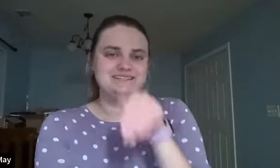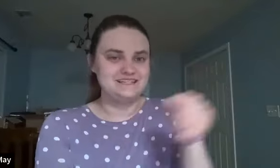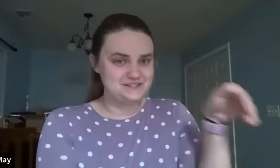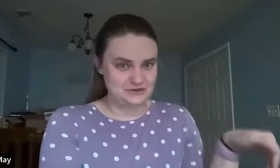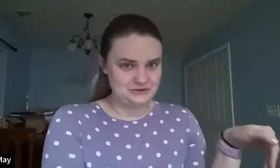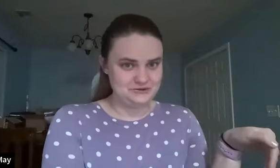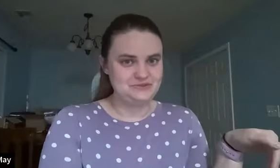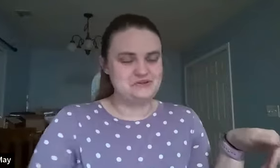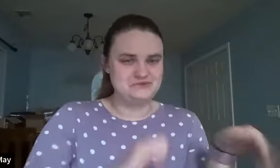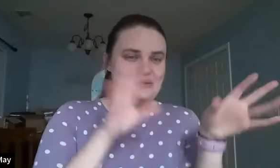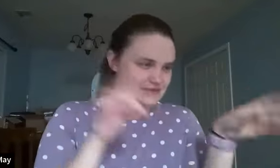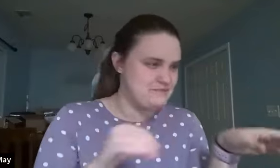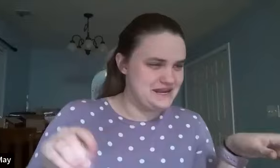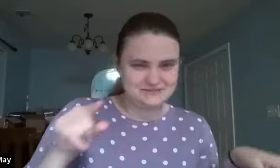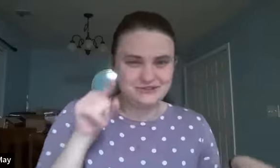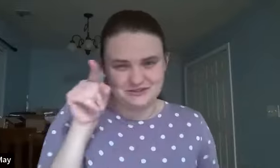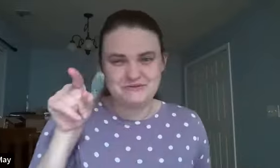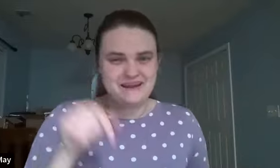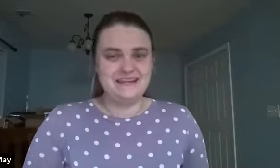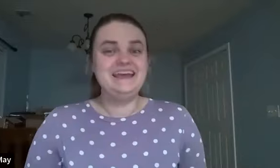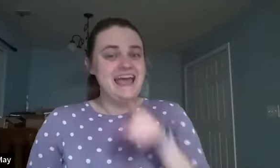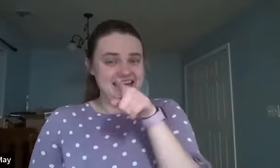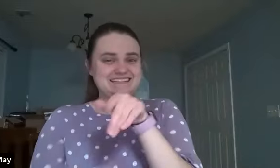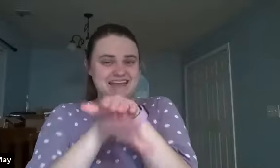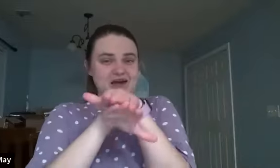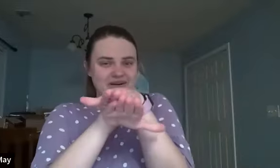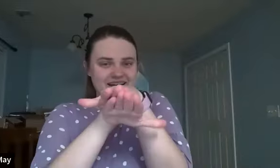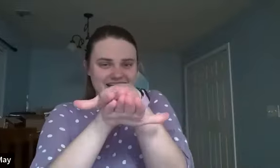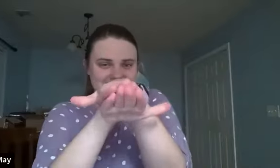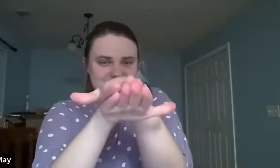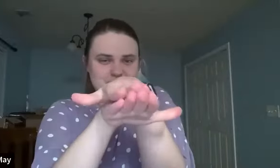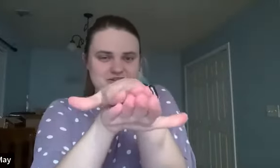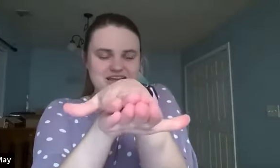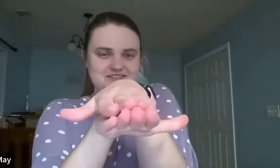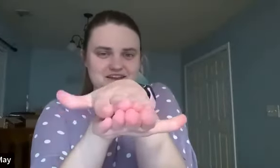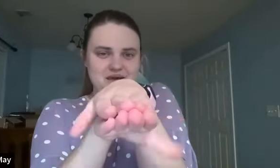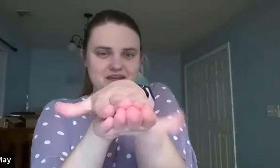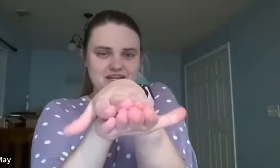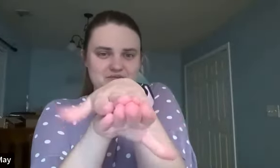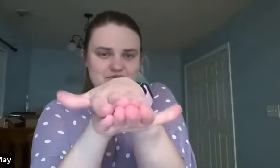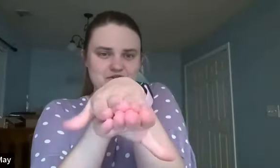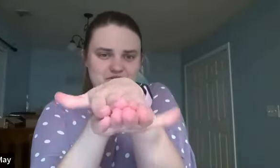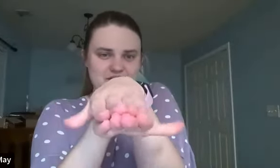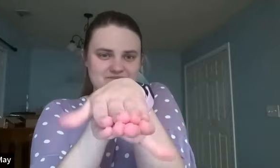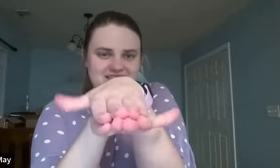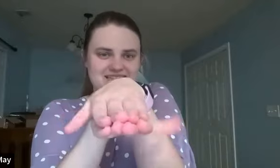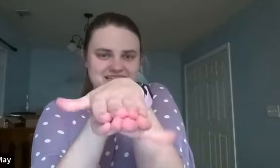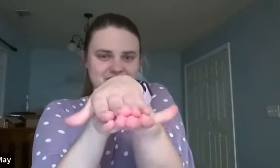sea turtle, which was on my next one, so you're ready. And it's that one. And it's, you put your hands on top and you move your thumbs, sea